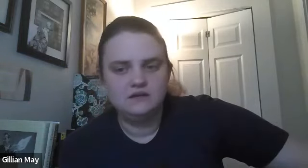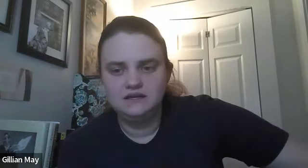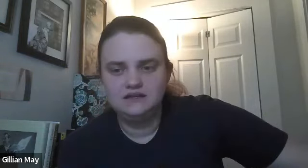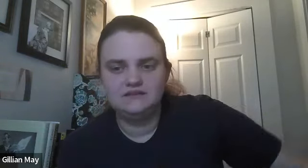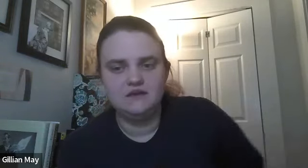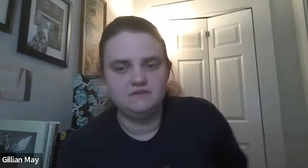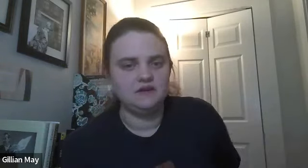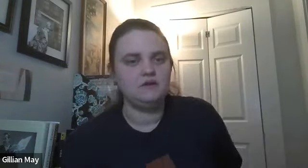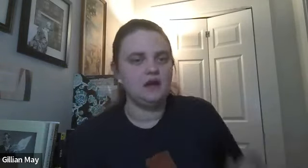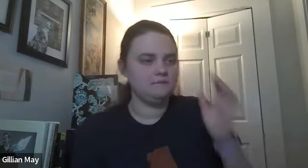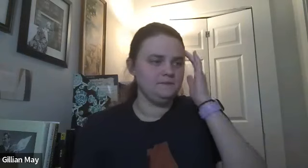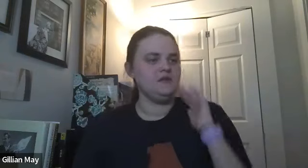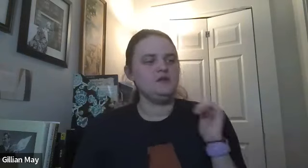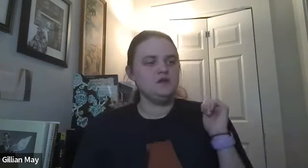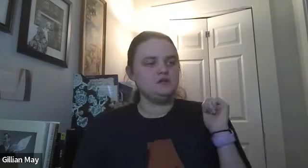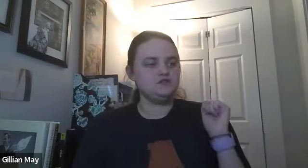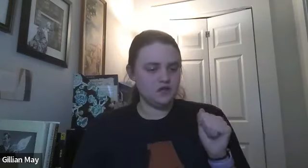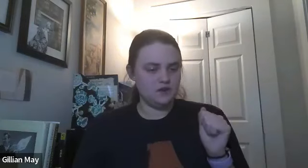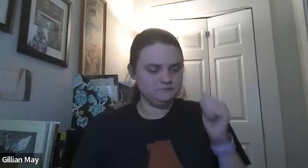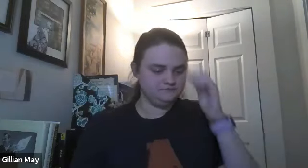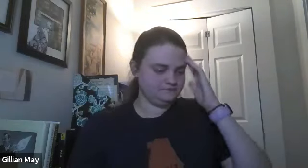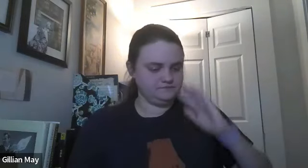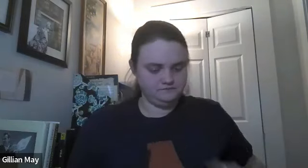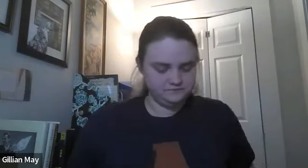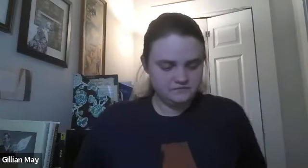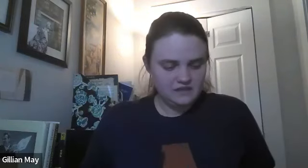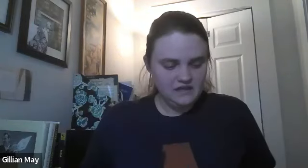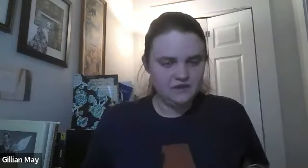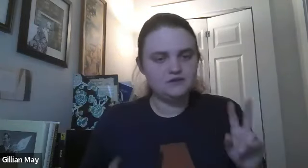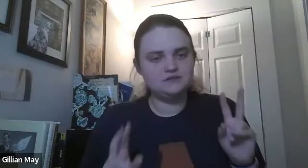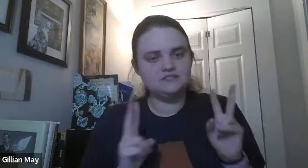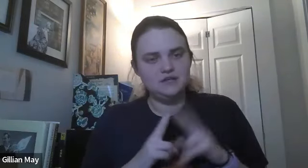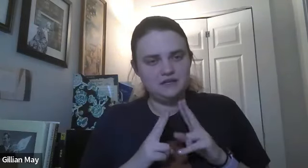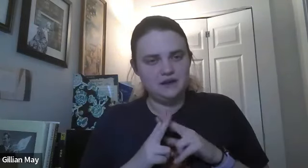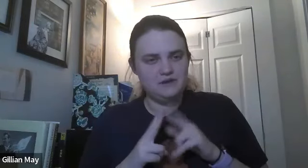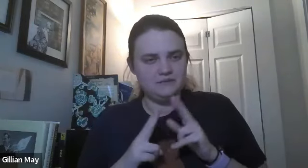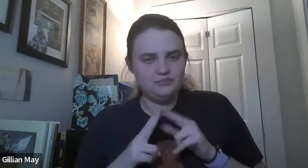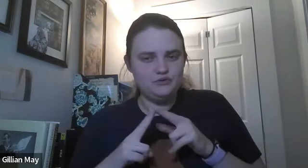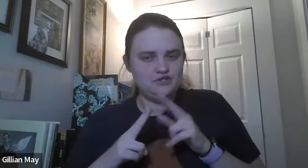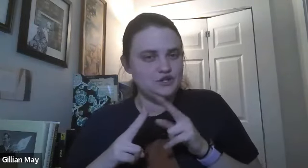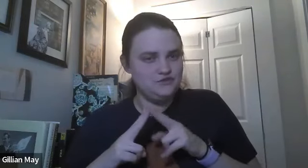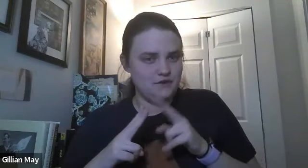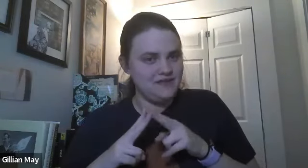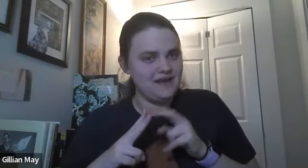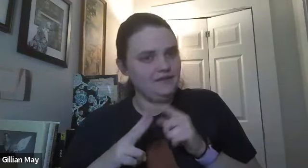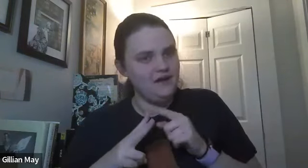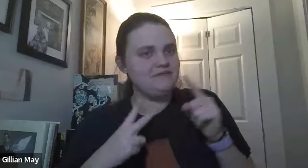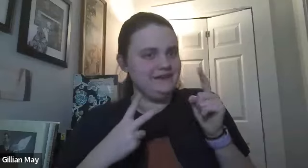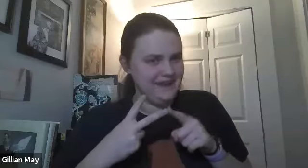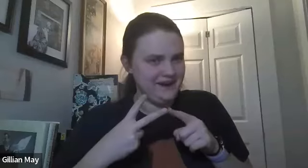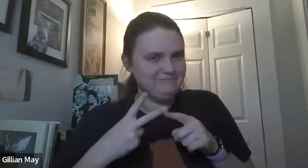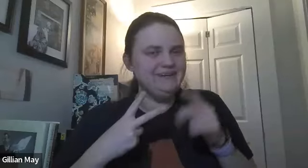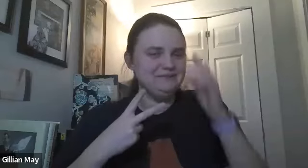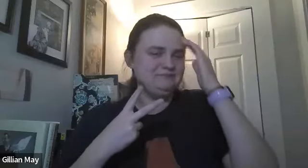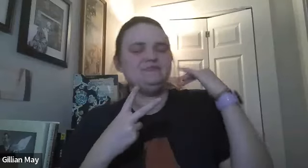Caring and loving. Okay. So there are, I'm going to pull the two from that, love and care, because